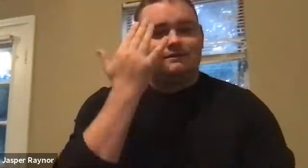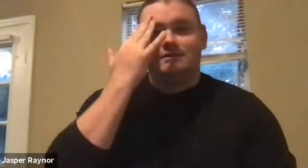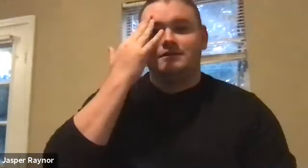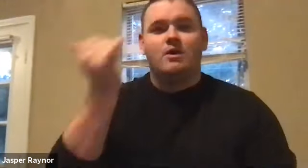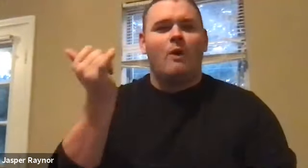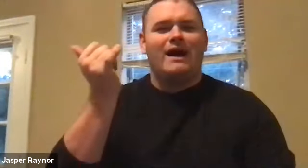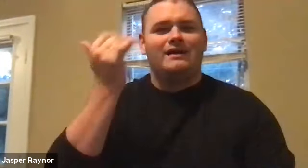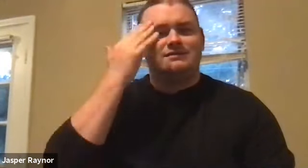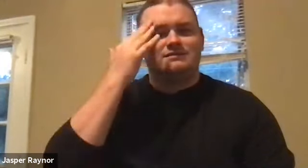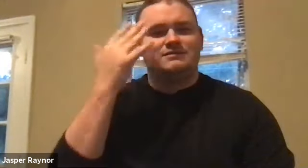Why?